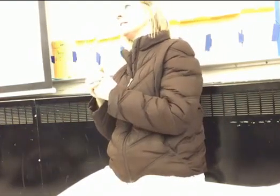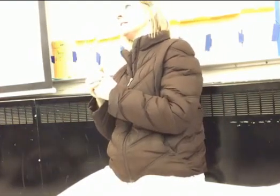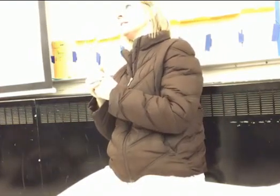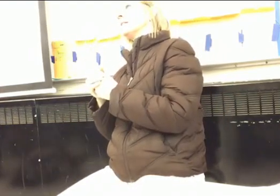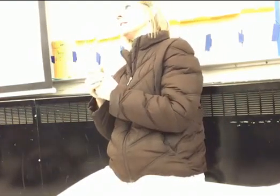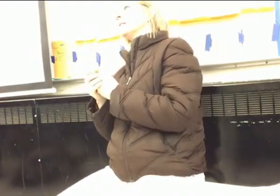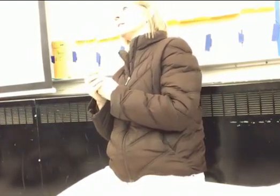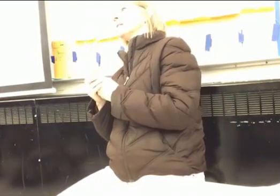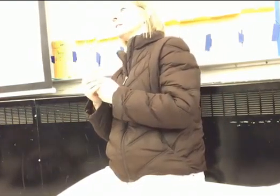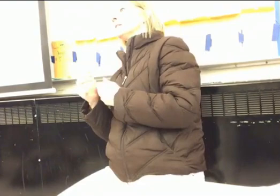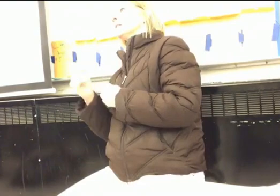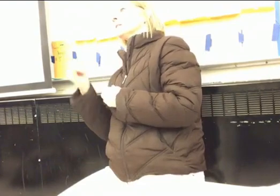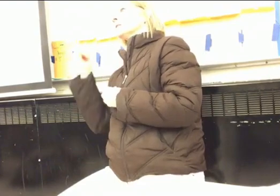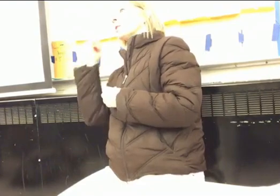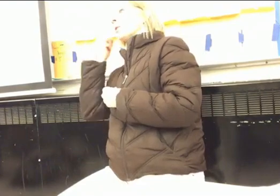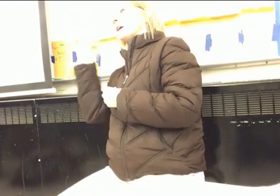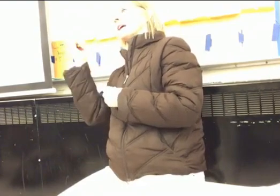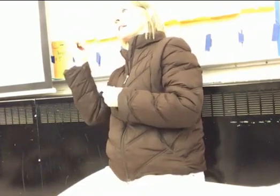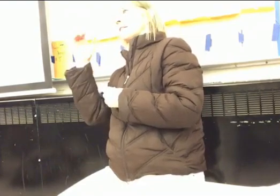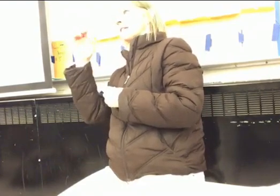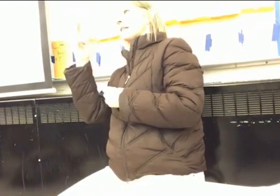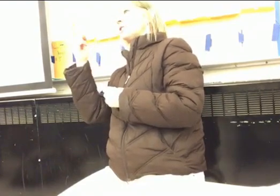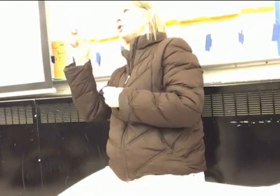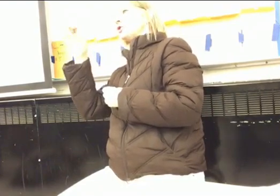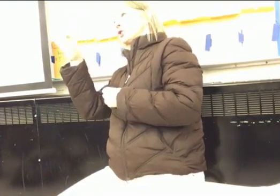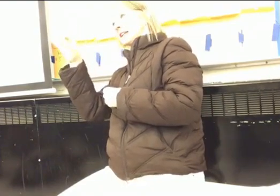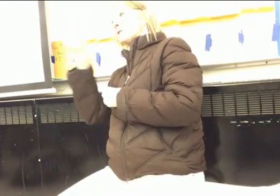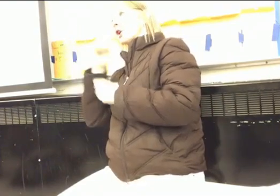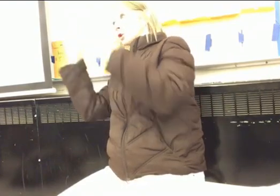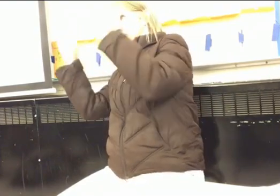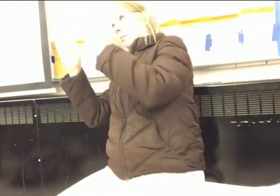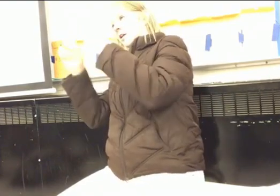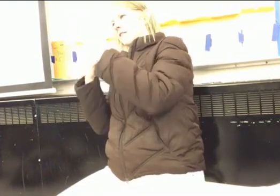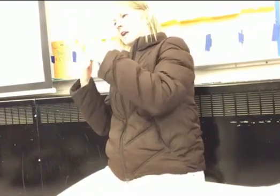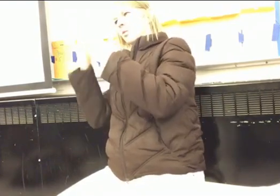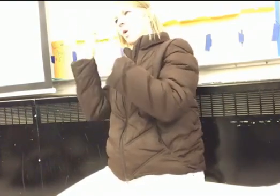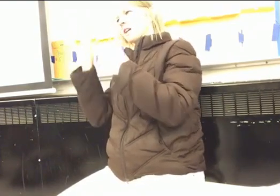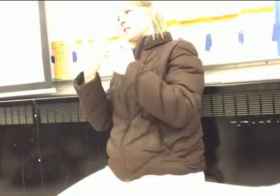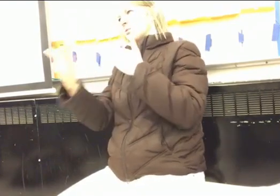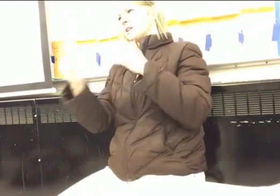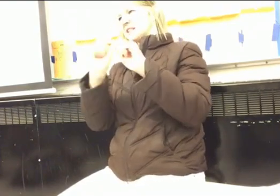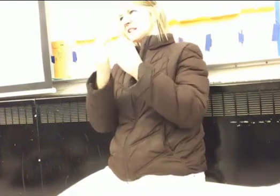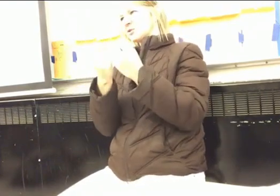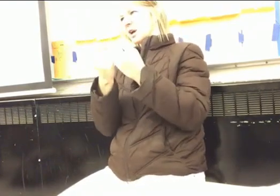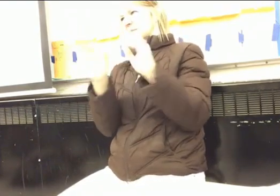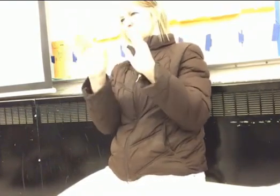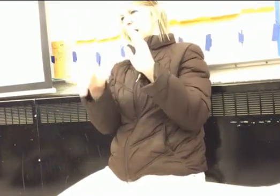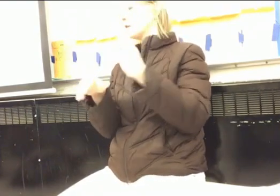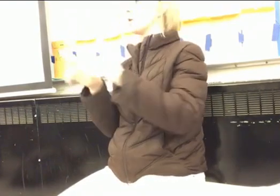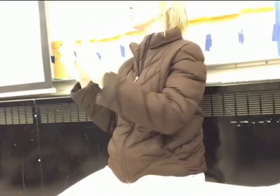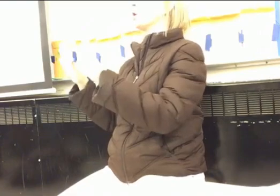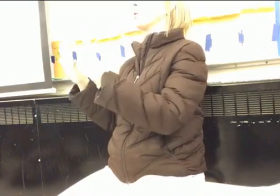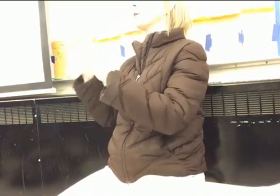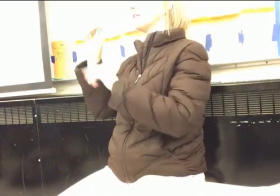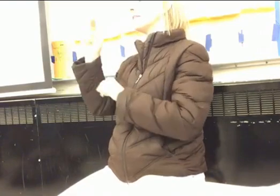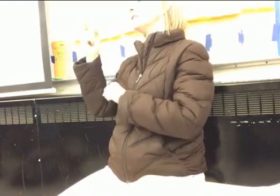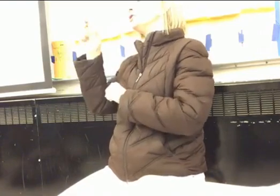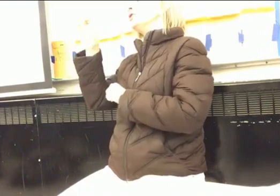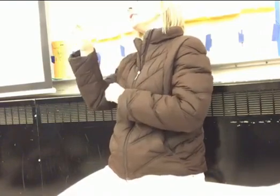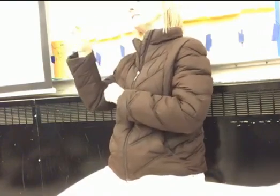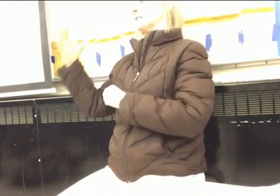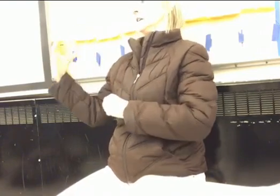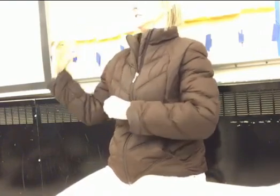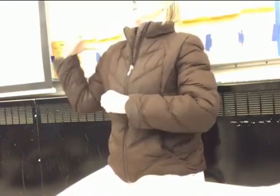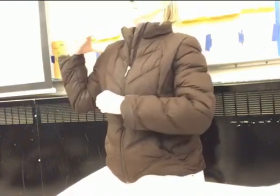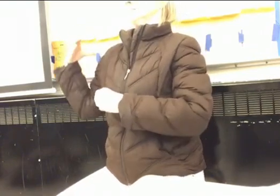have the rest of their tribe do it? Do this? Yeah. Well, it was mostly chiefs. Oh. So it's mostly going to be the chiefs, the